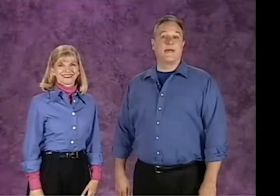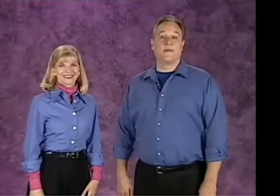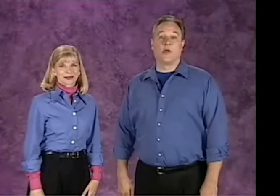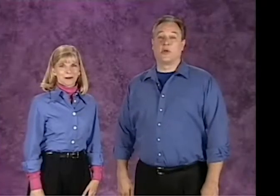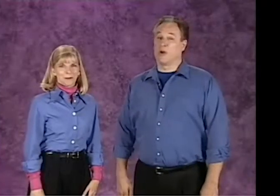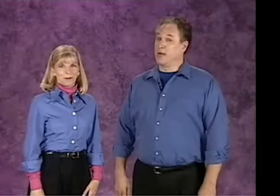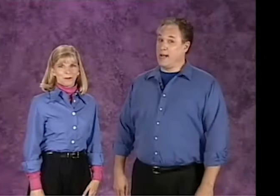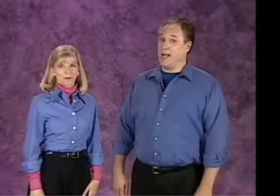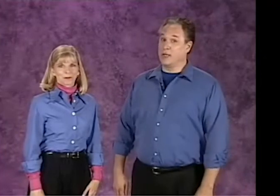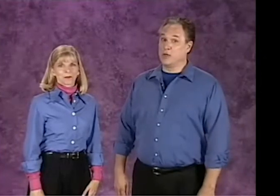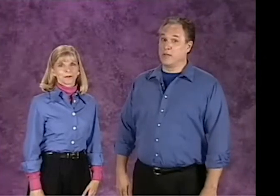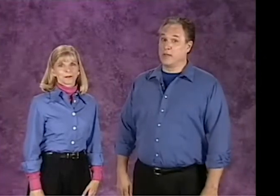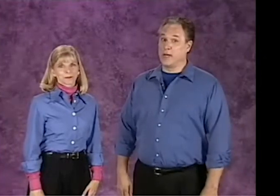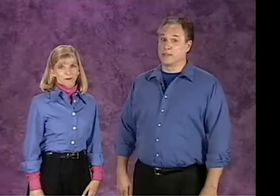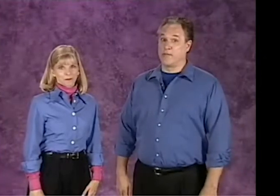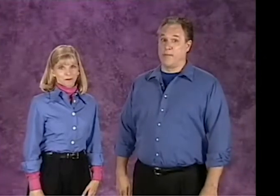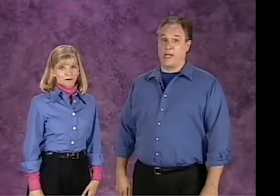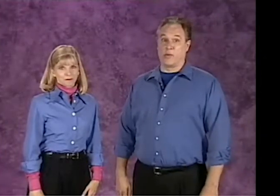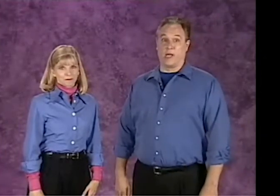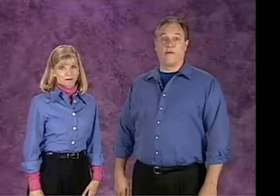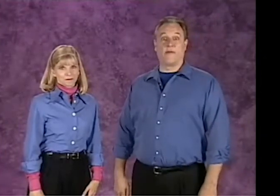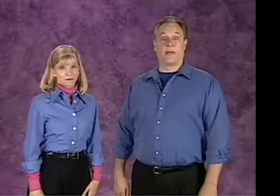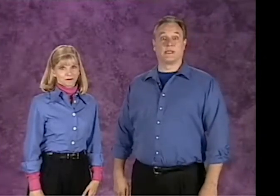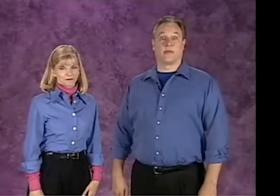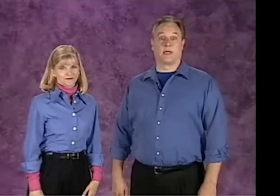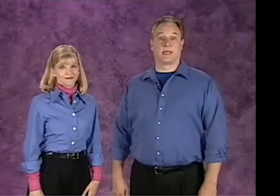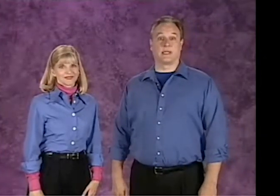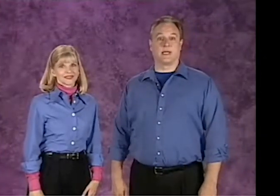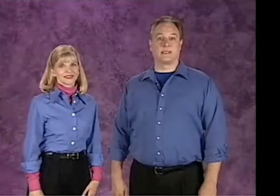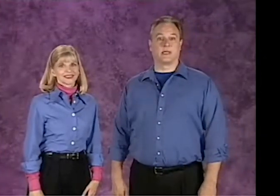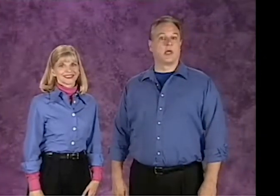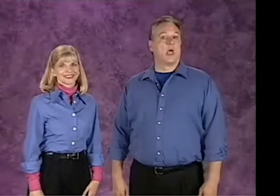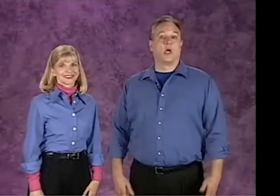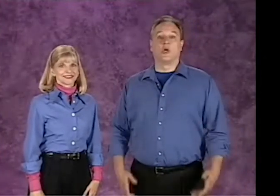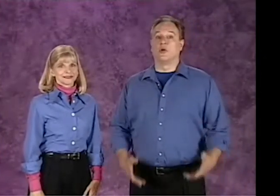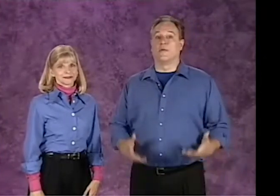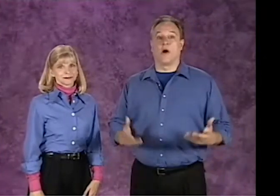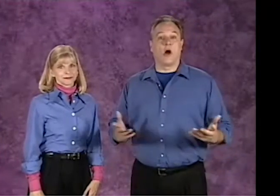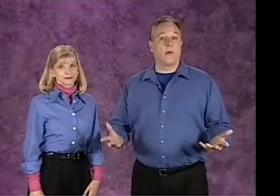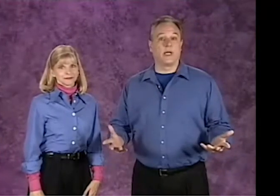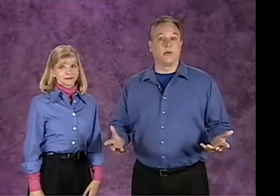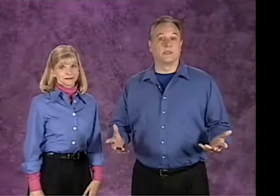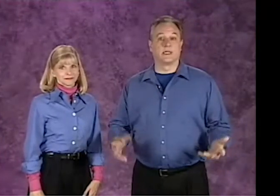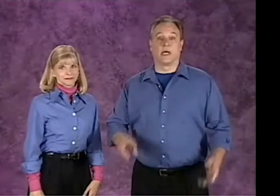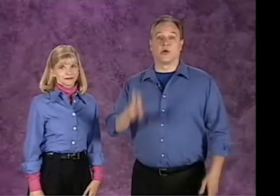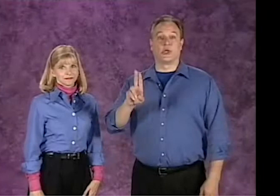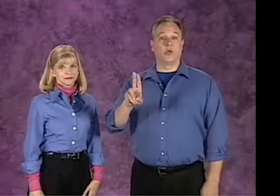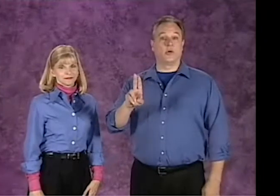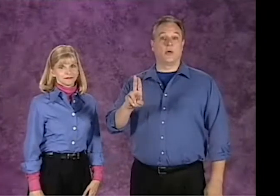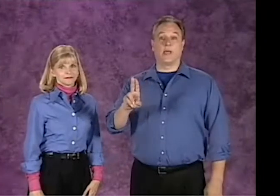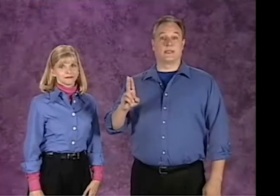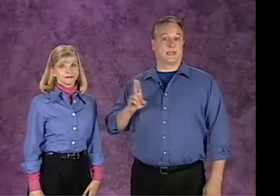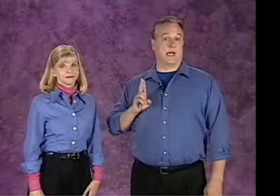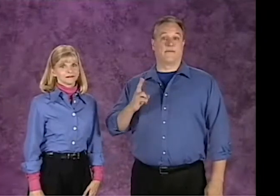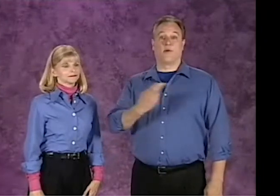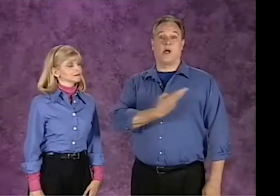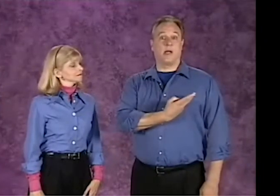Even though you're not learning the letters of the manual alphabet until the next lesson, you've already used the letter U in the sign for